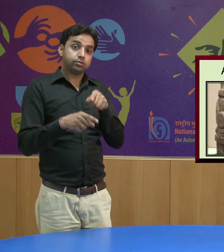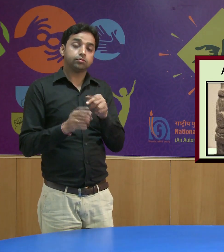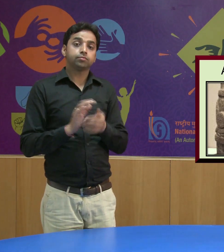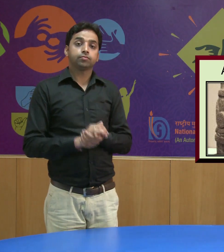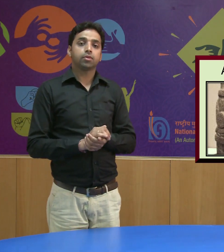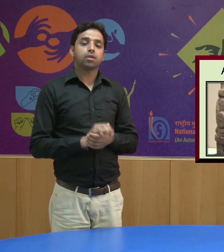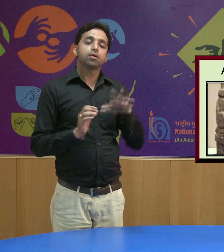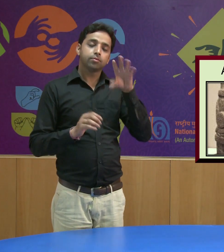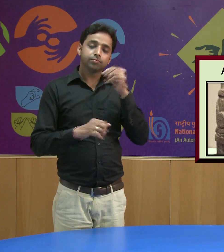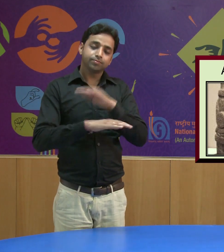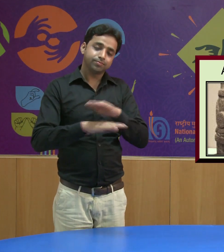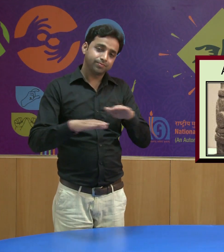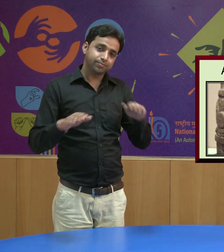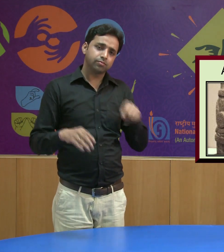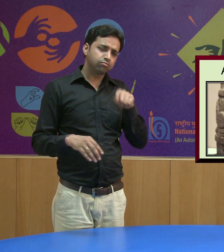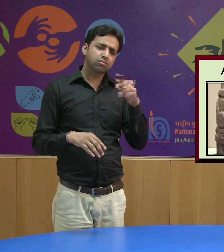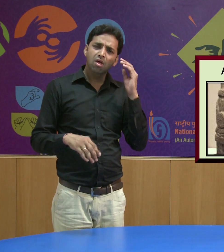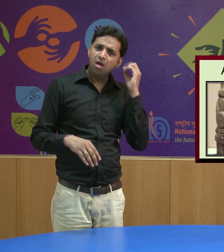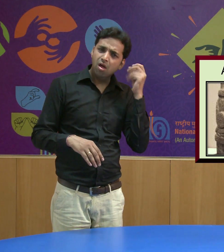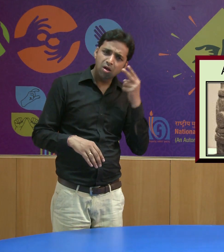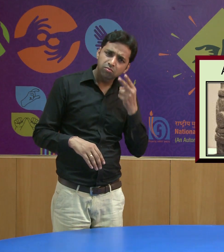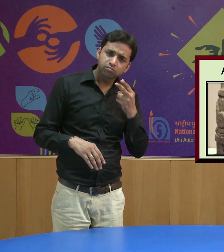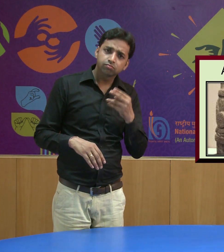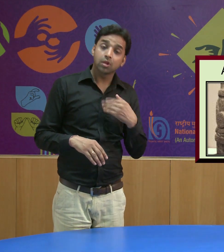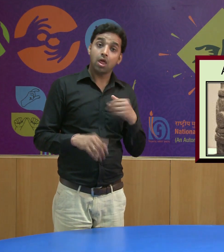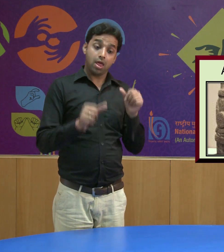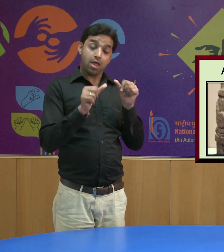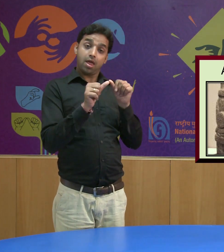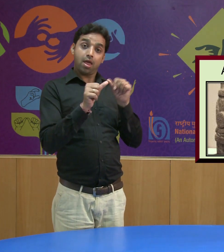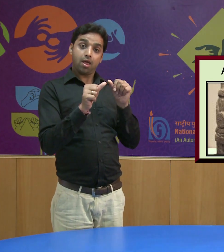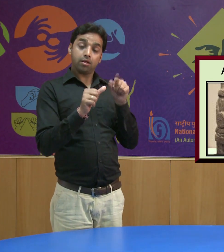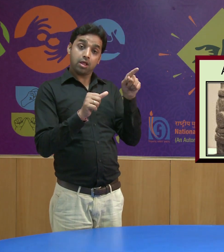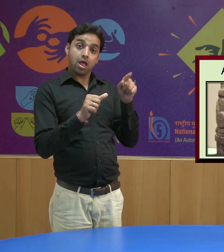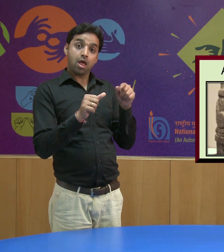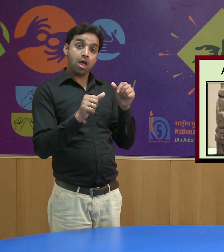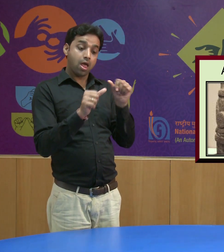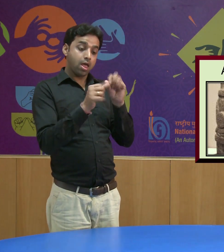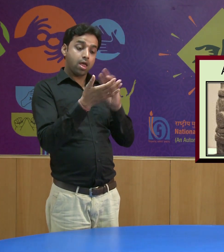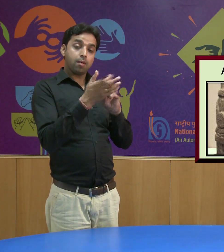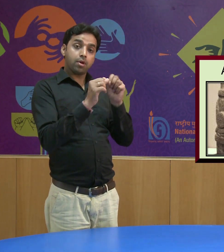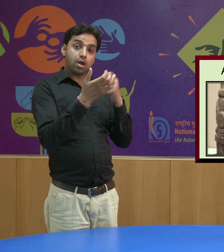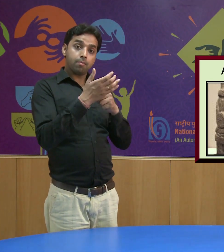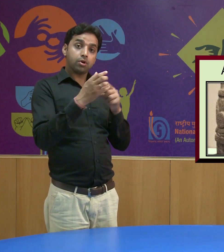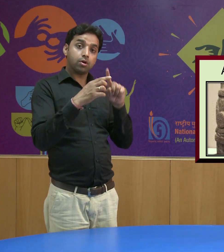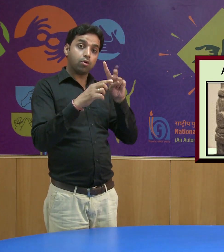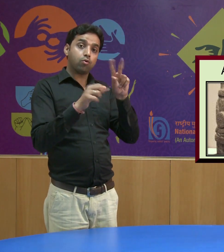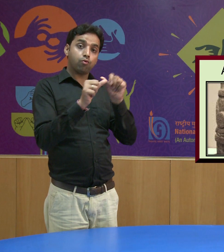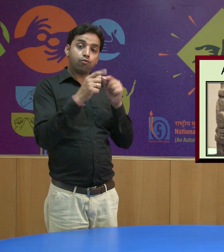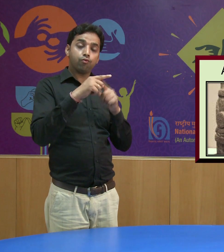Learners, you have heard about the Amaravati school of art before. This